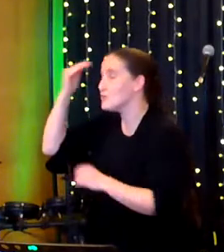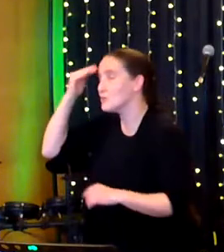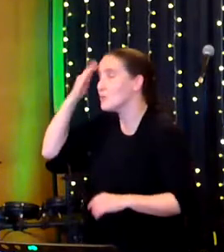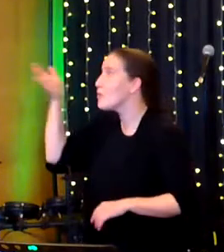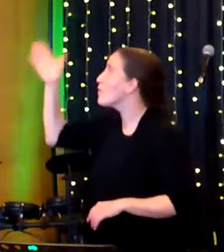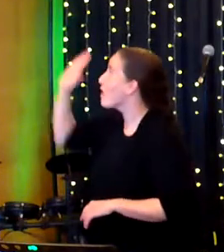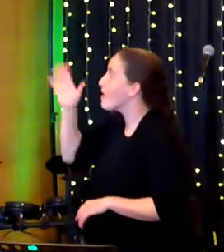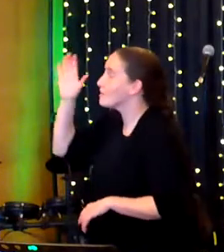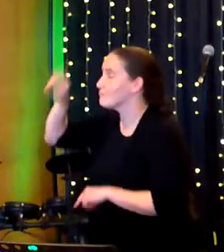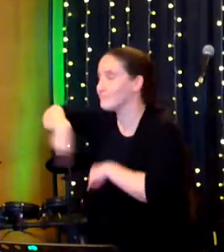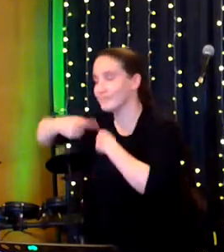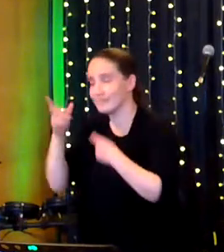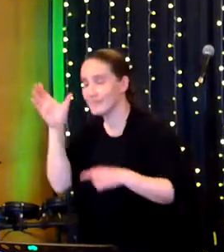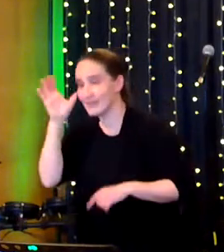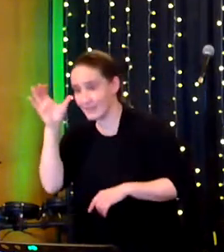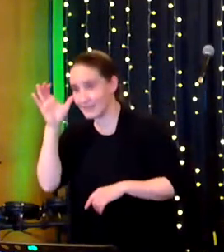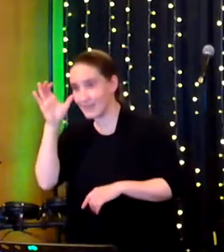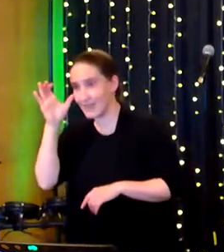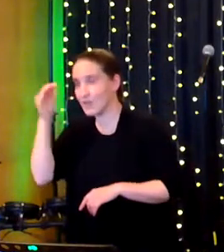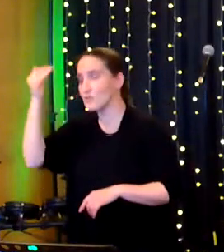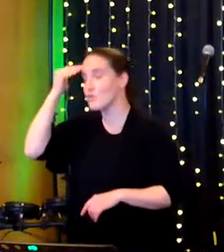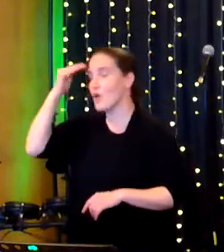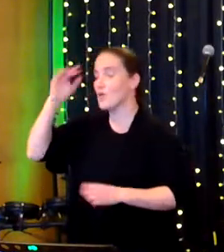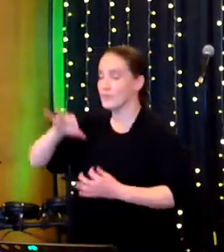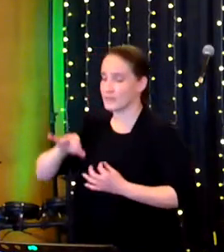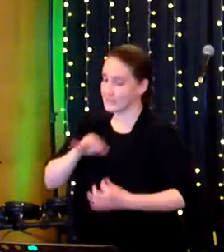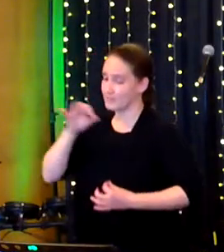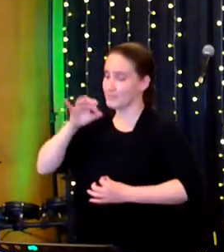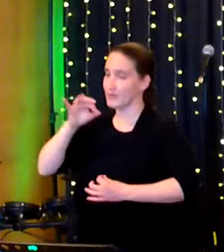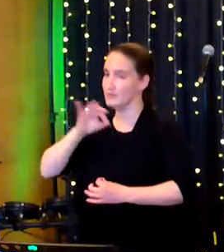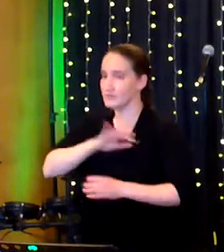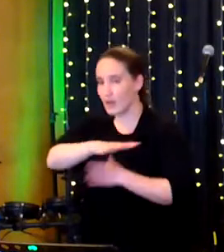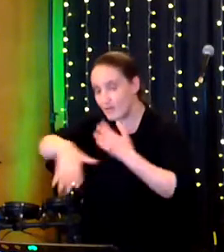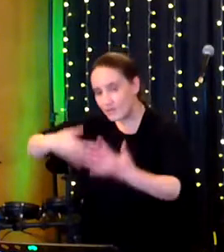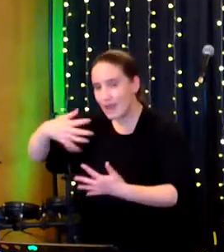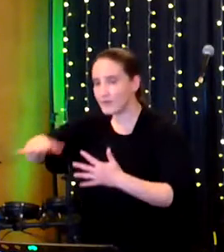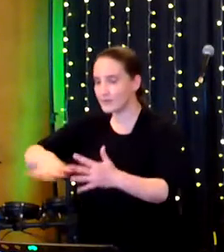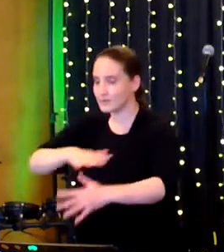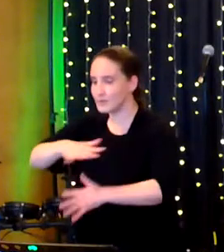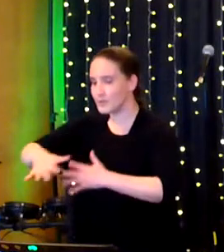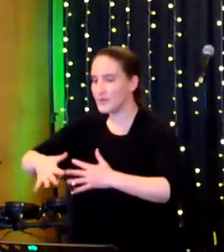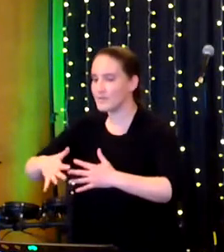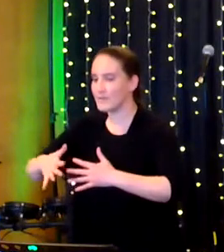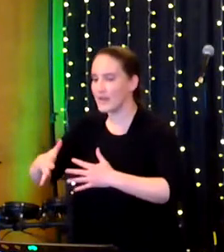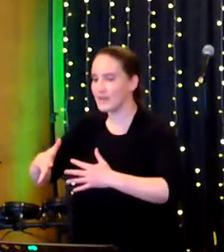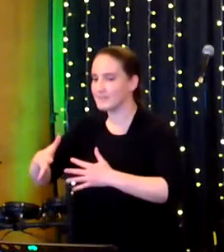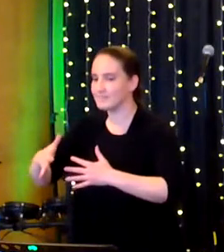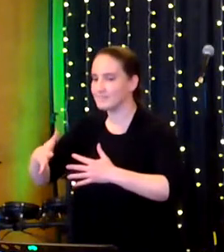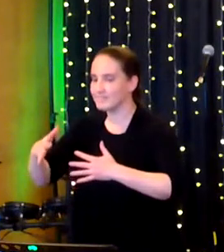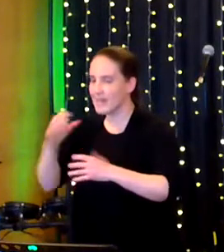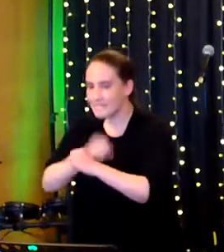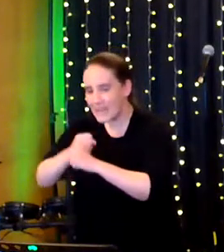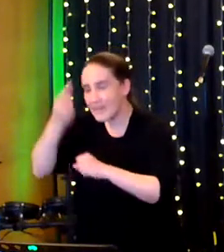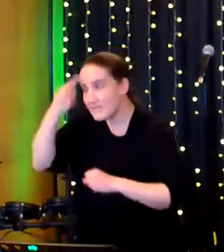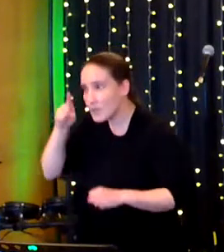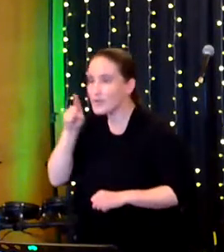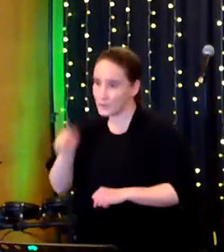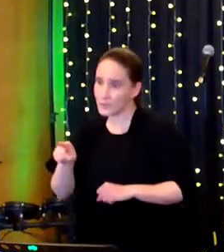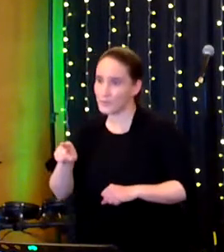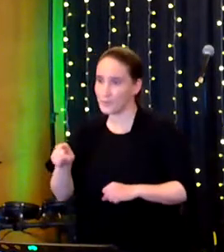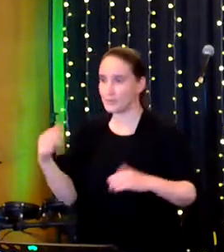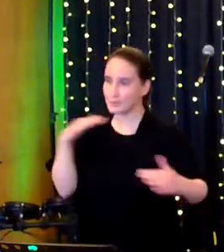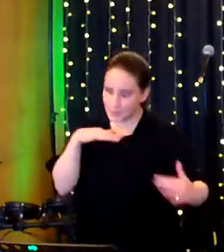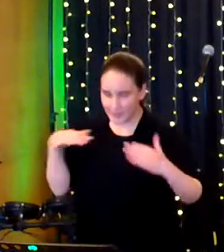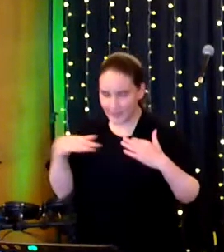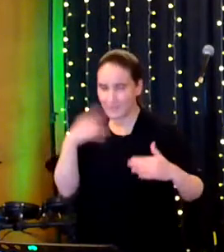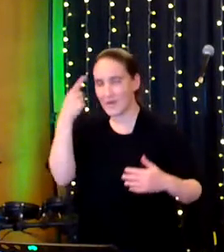behalf. And your job is just to keep praying. Your job is just to keep believing. Your job